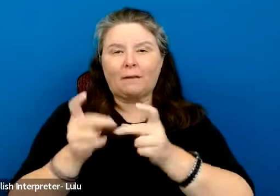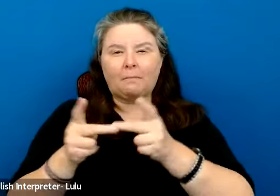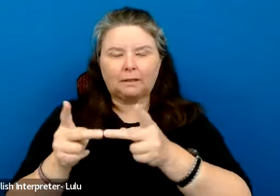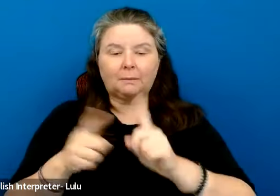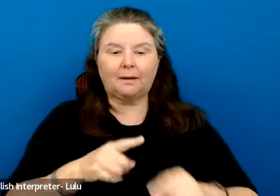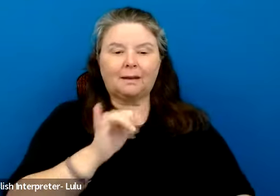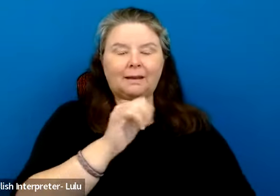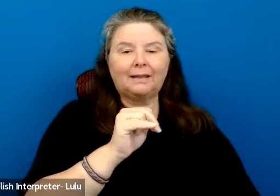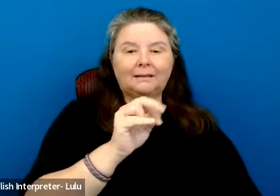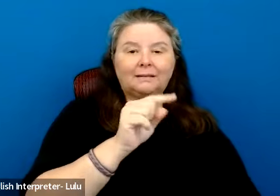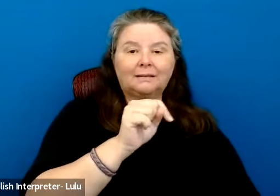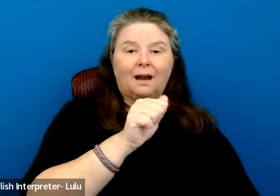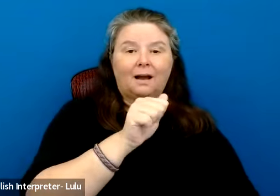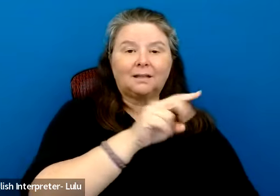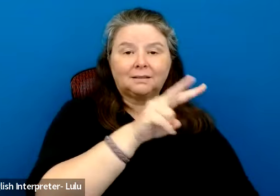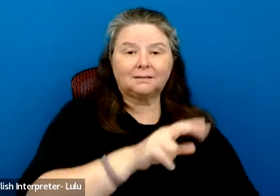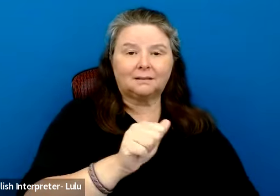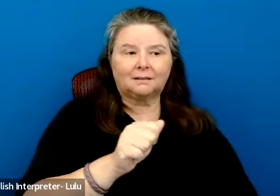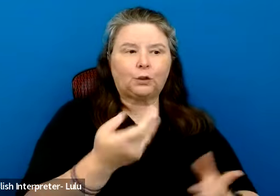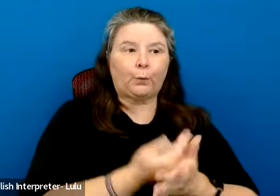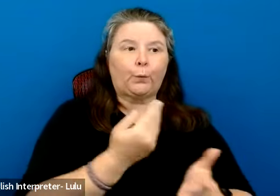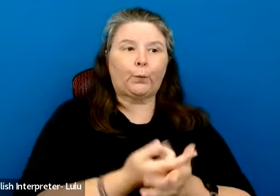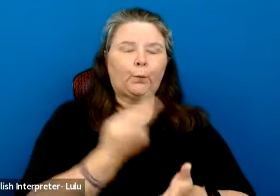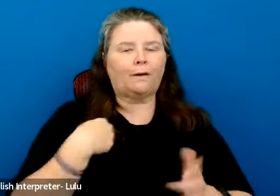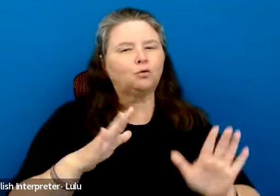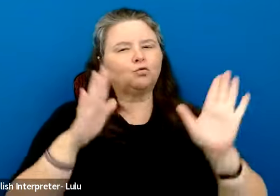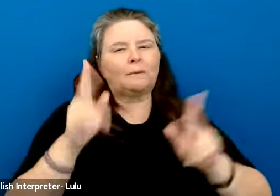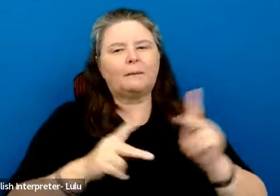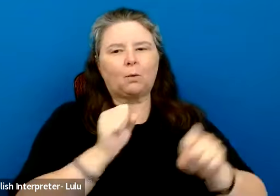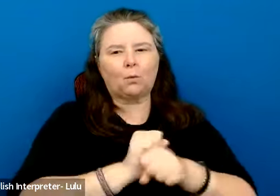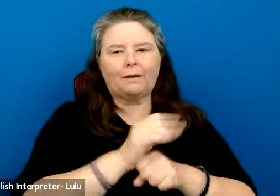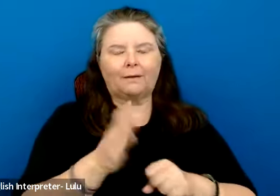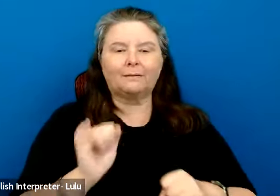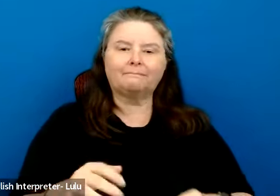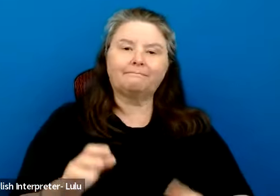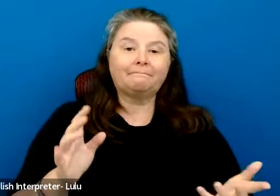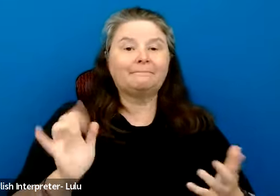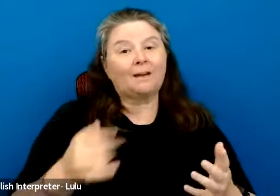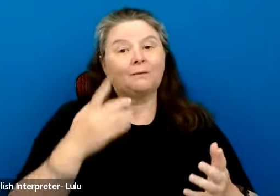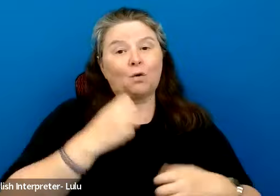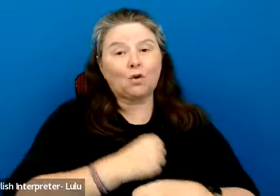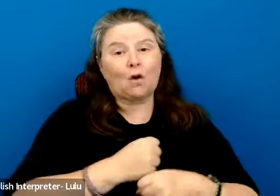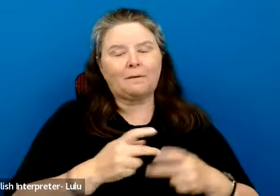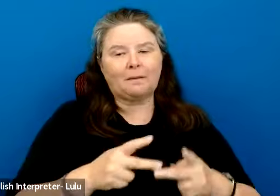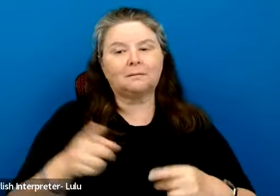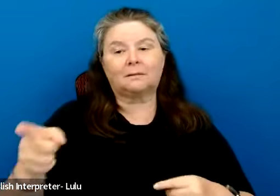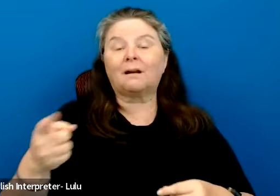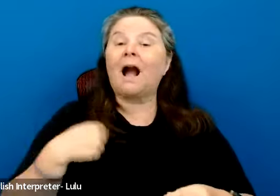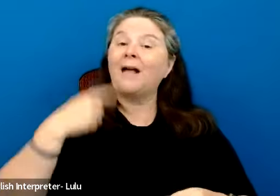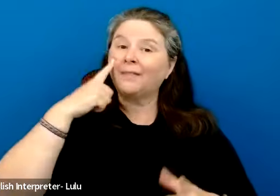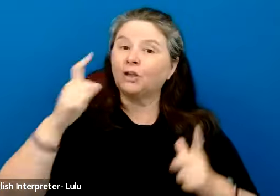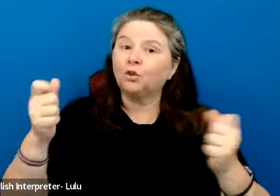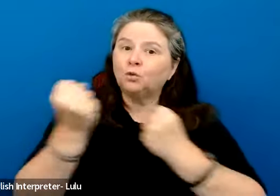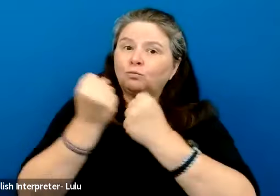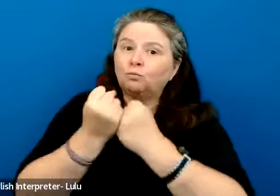both have great owners, great people working there. So that's my spiel on coffee places. Yeah, and I think they're huge